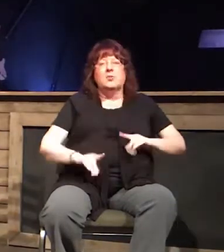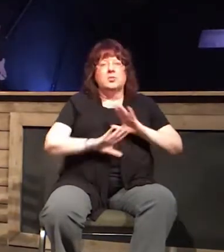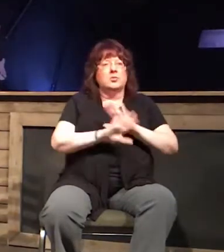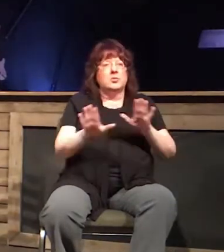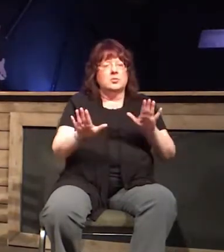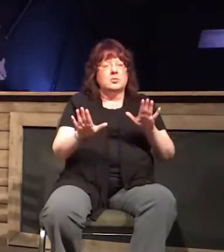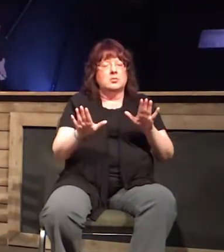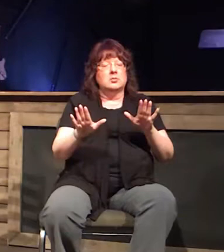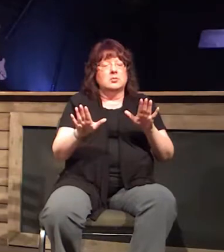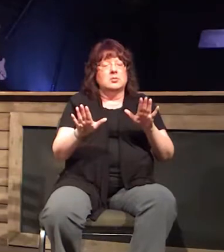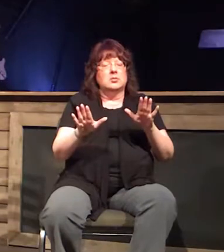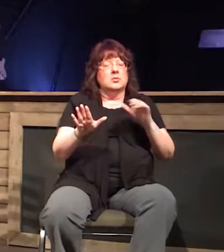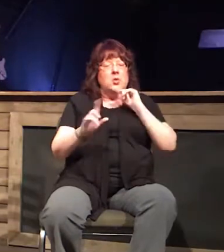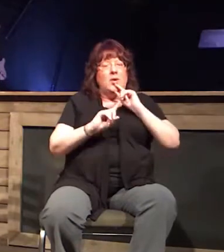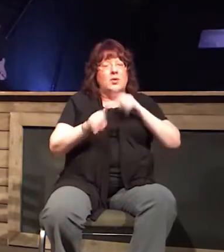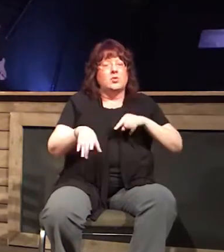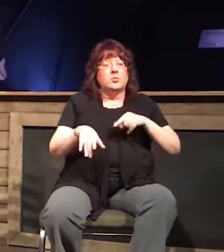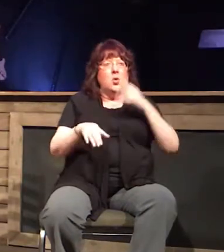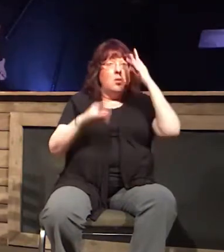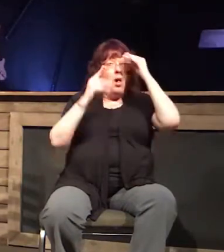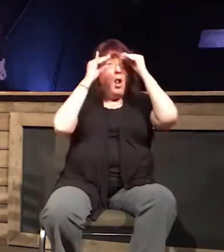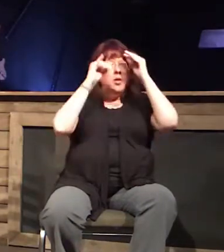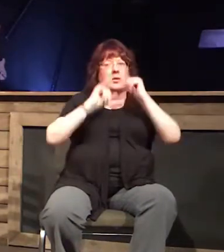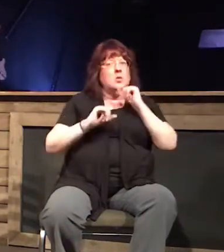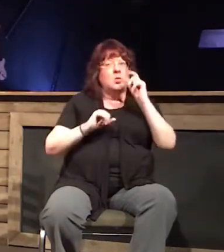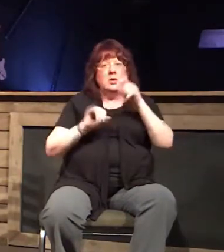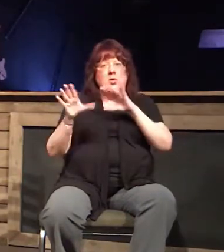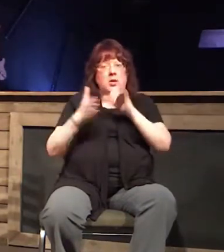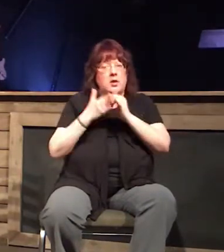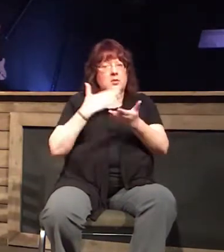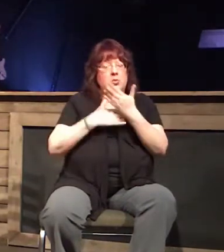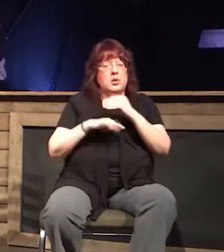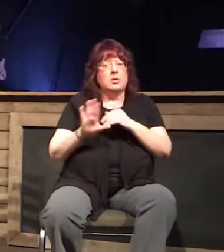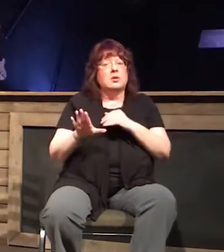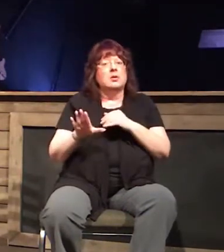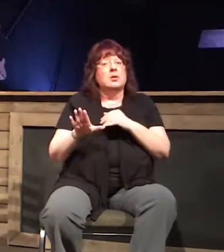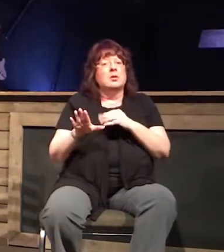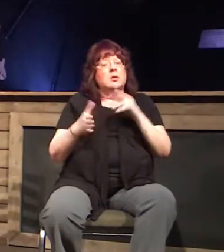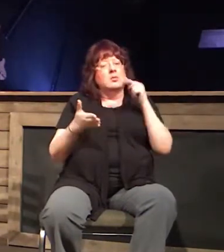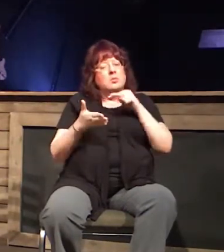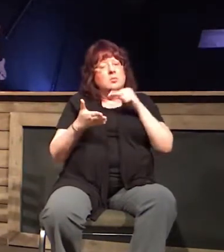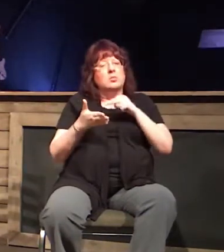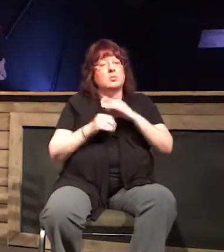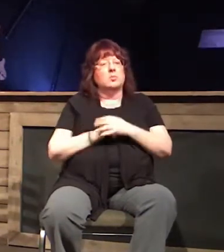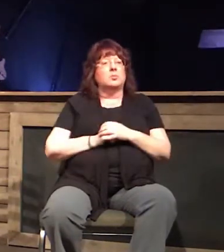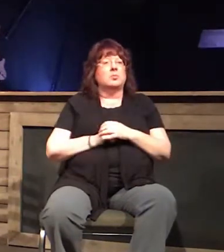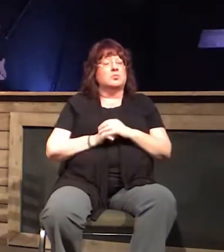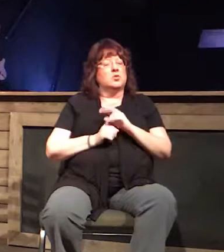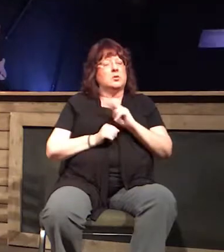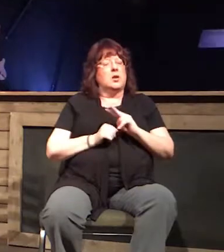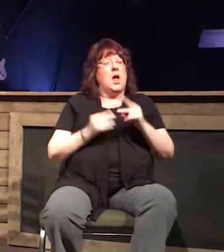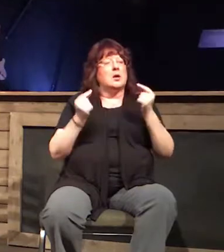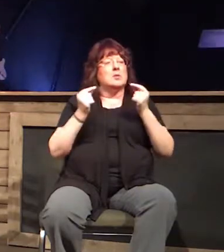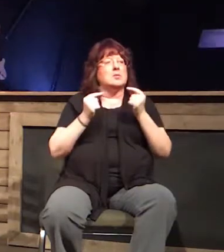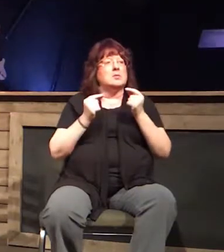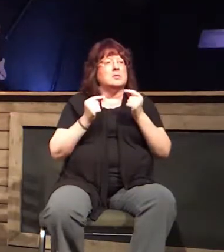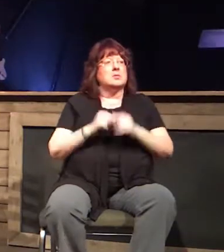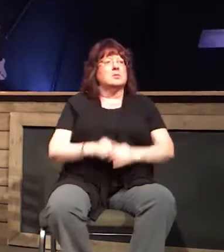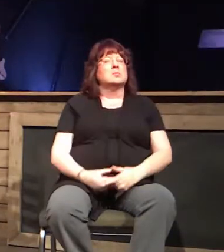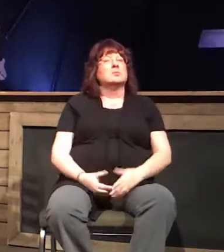them. Okay, do not answer them. Don't let your brain go there. Some of you don't need to go there this morning, okay? Just look at them for a moment.